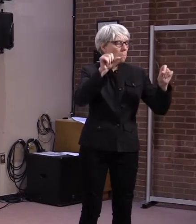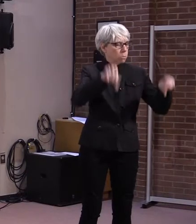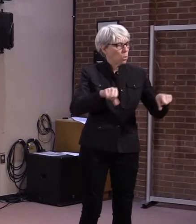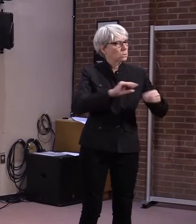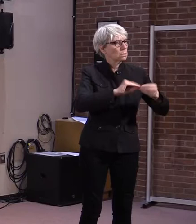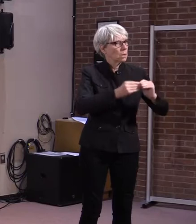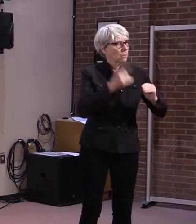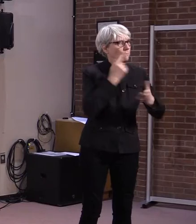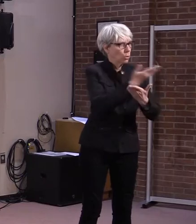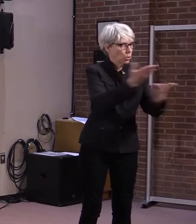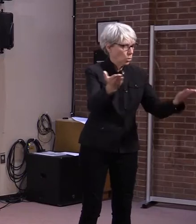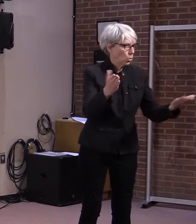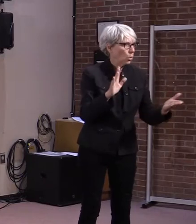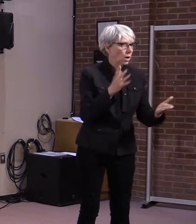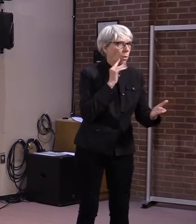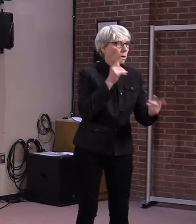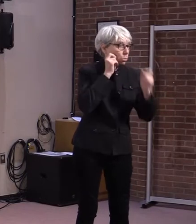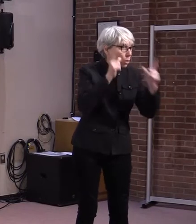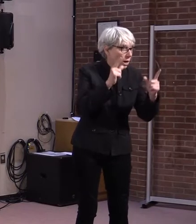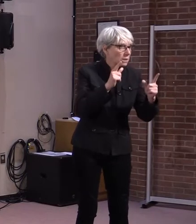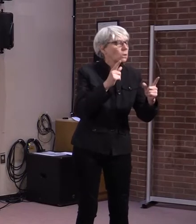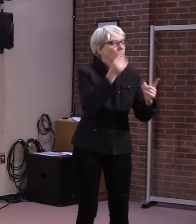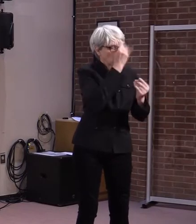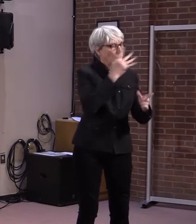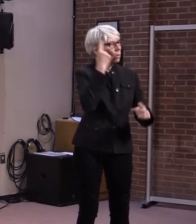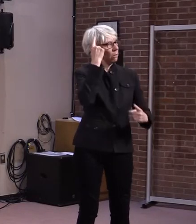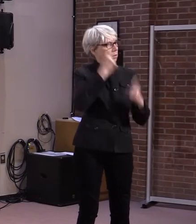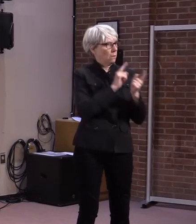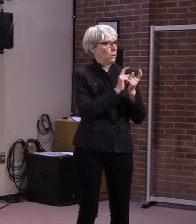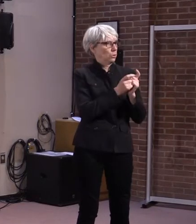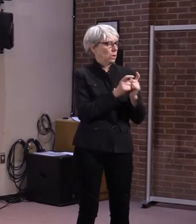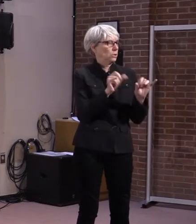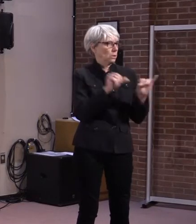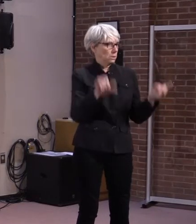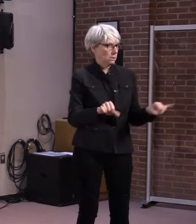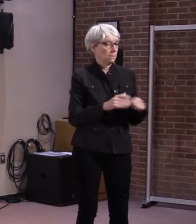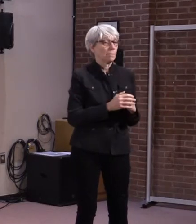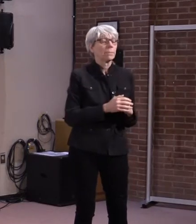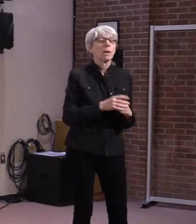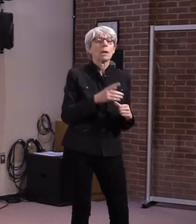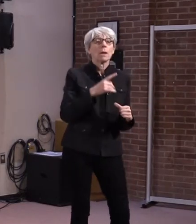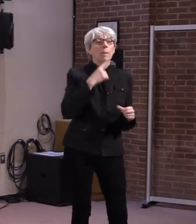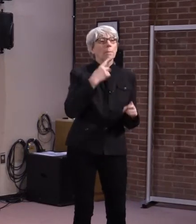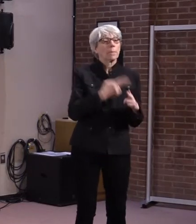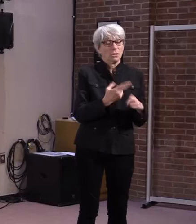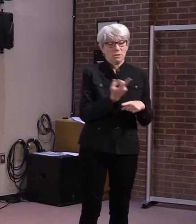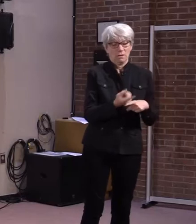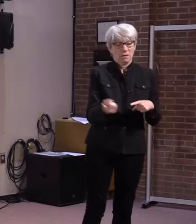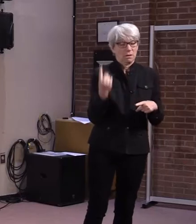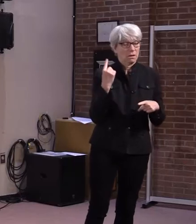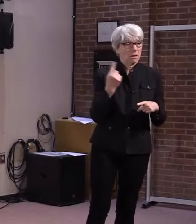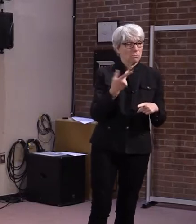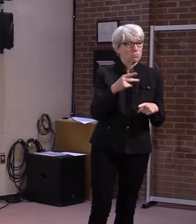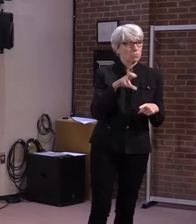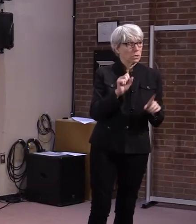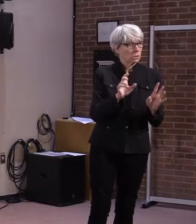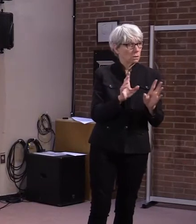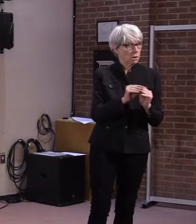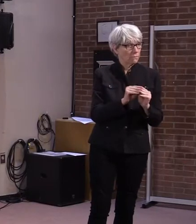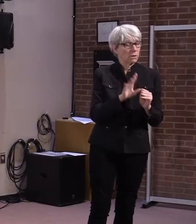a switch. As I mentioned last week at the press conference, and as was mentioned by the governor